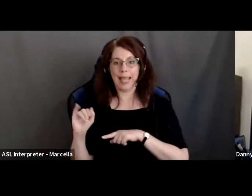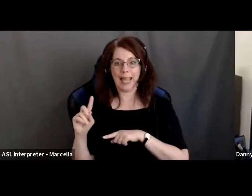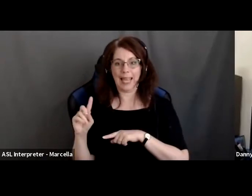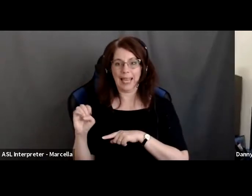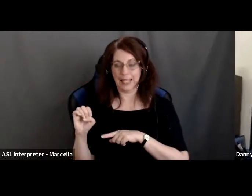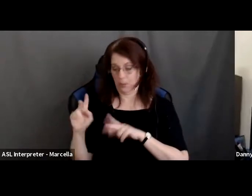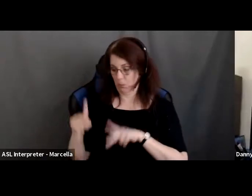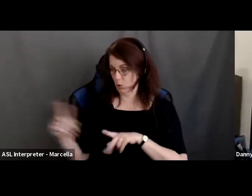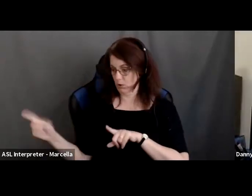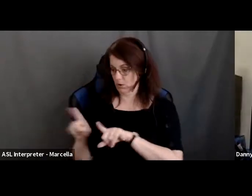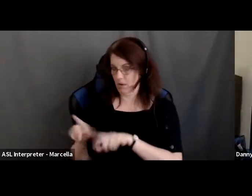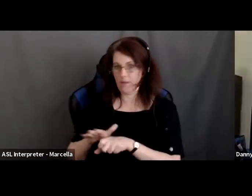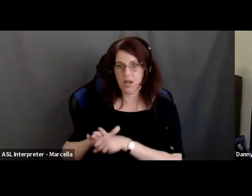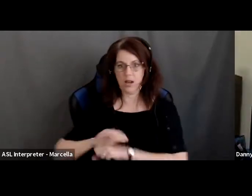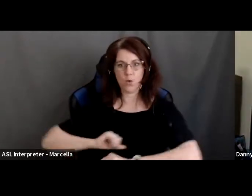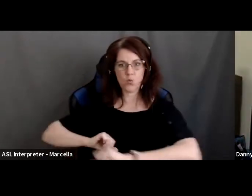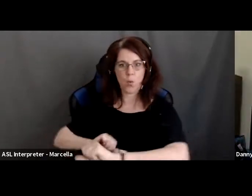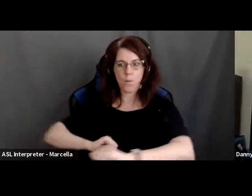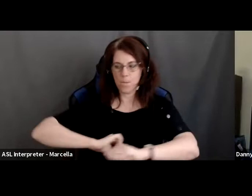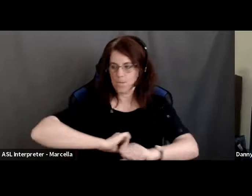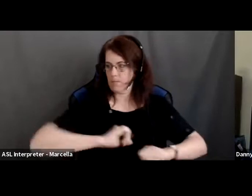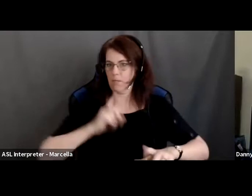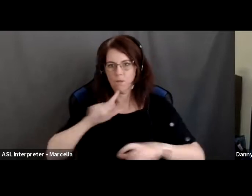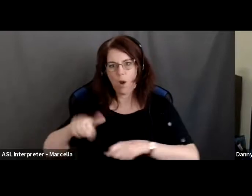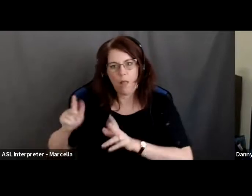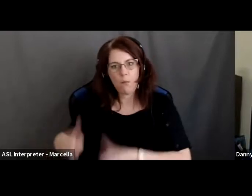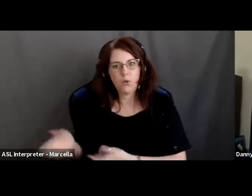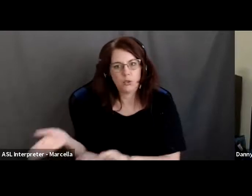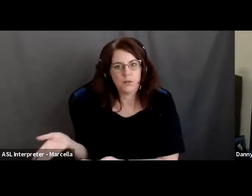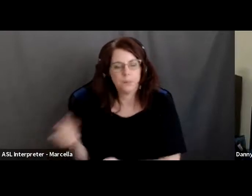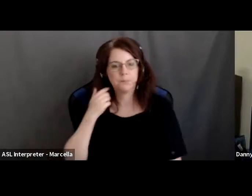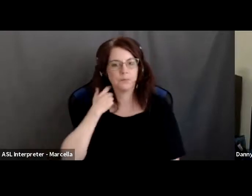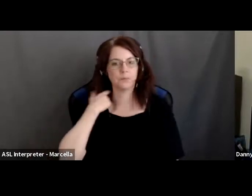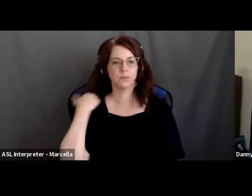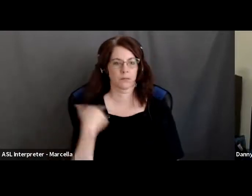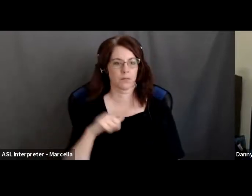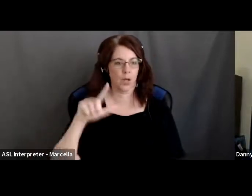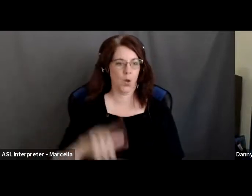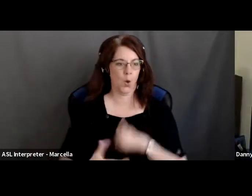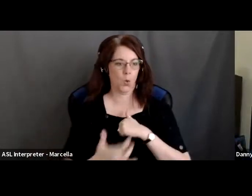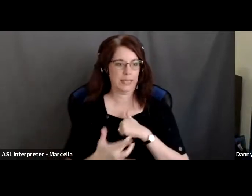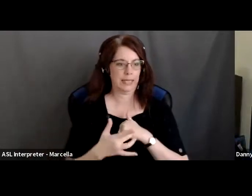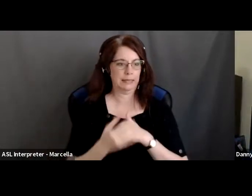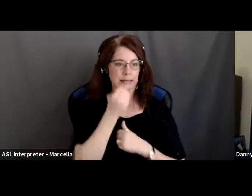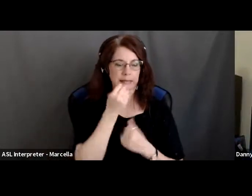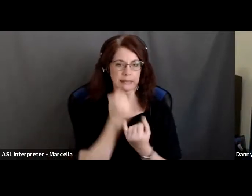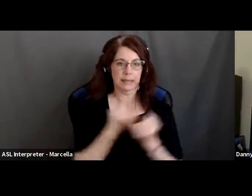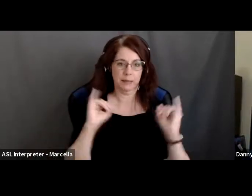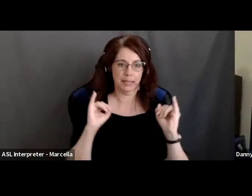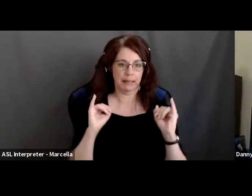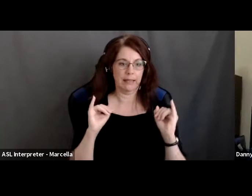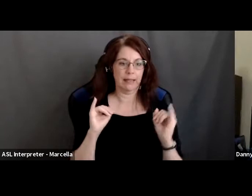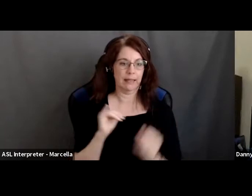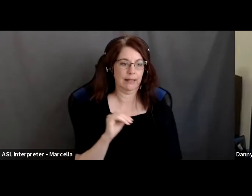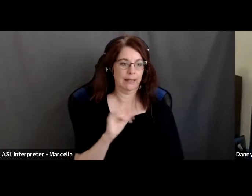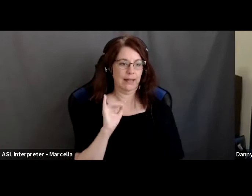is sufficient room for another person. All right, so some low-tech solutions or eating independently, and